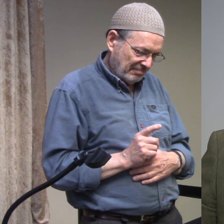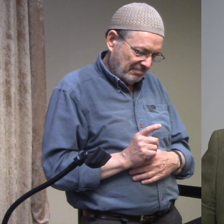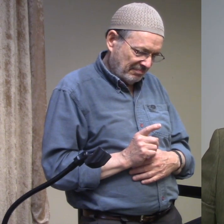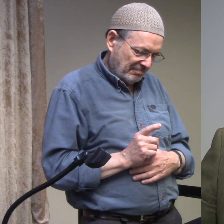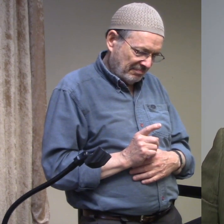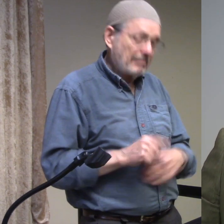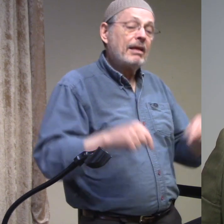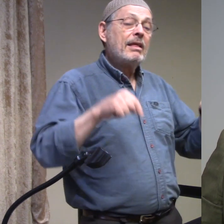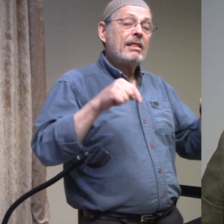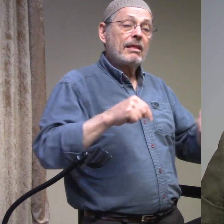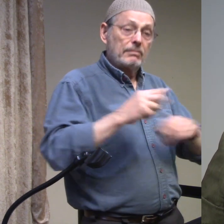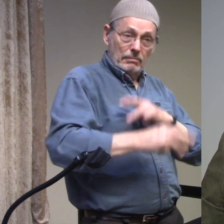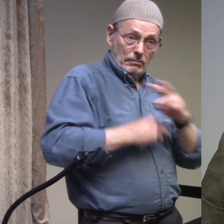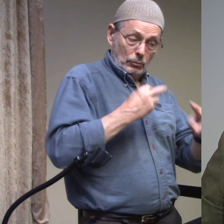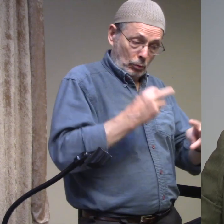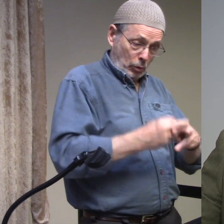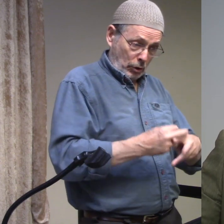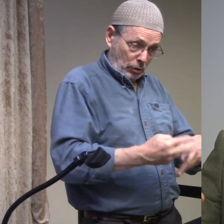This world,